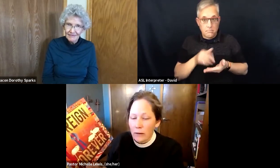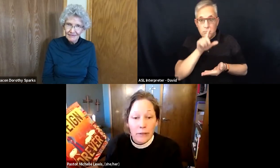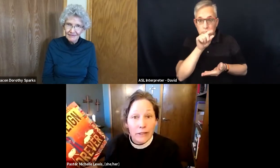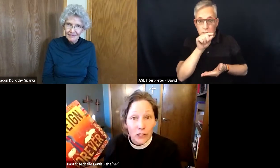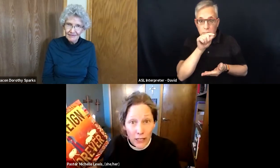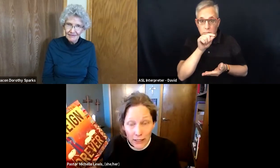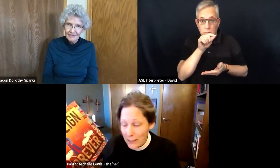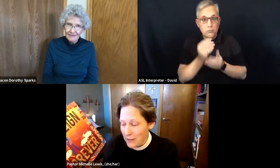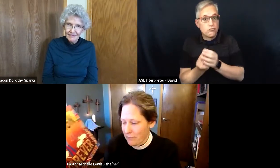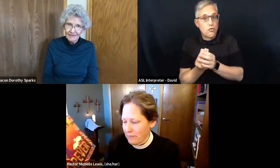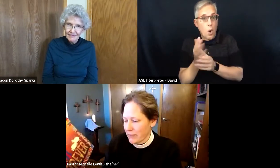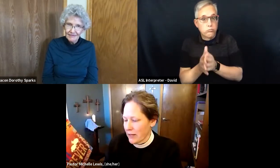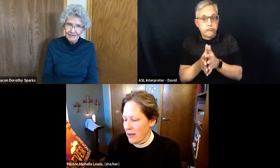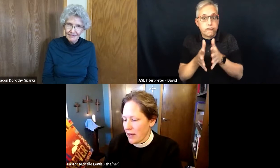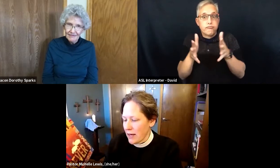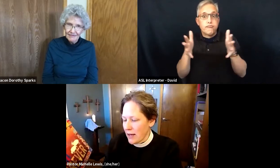to become chickens,